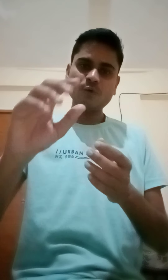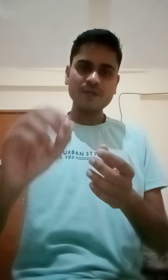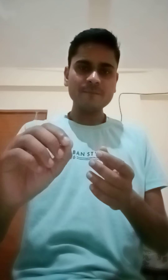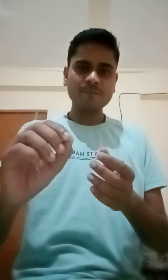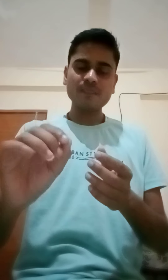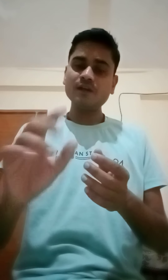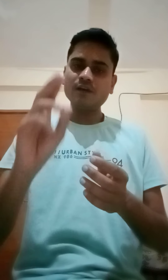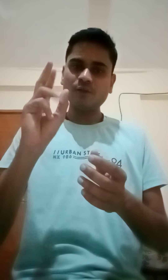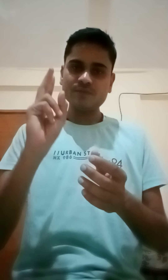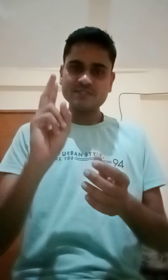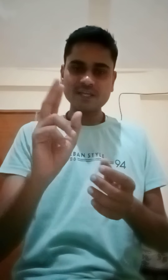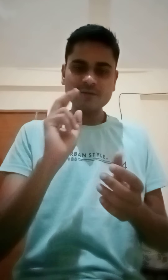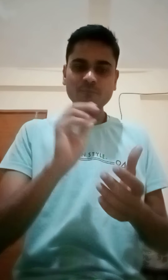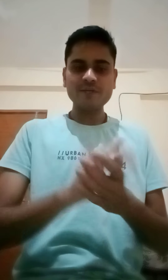Okay. Now the second point,